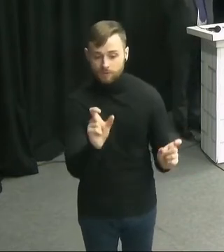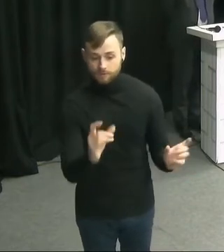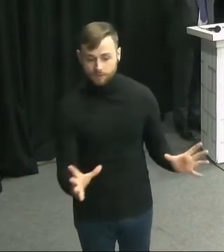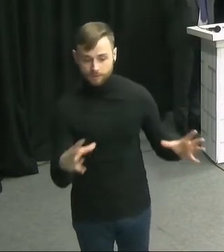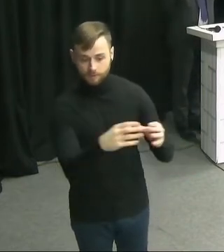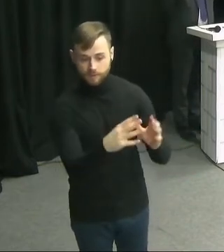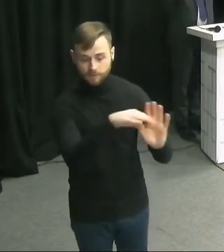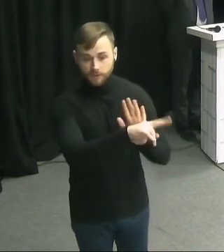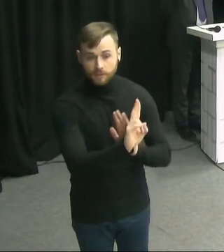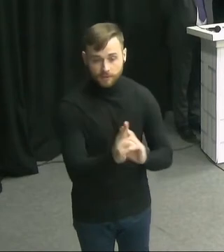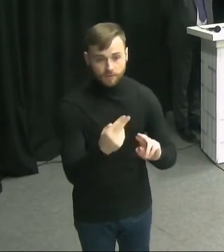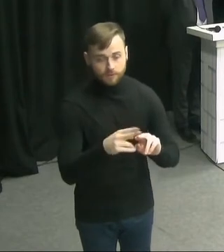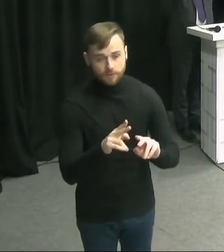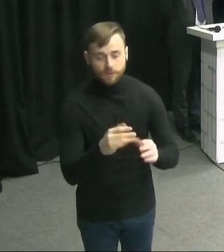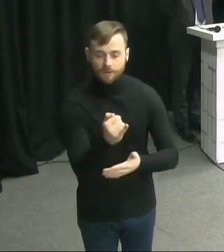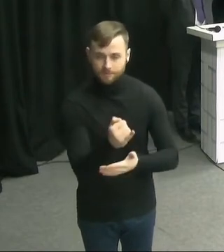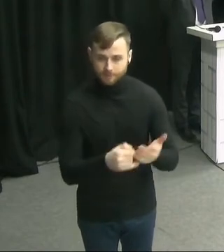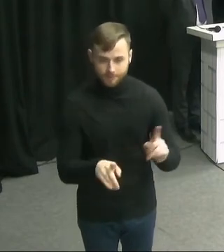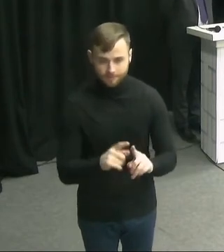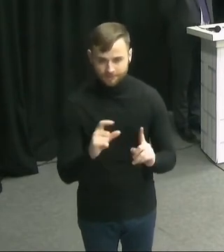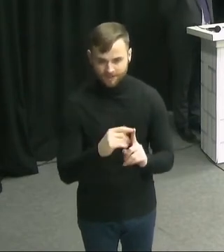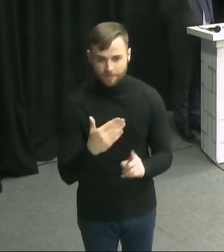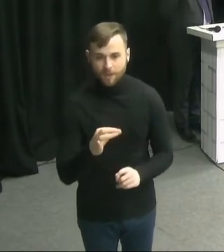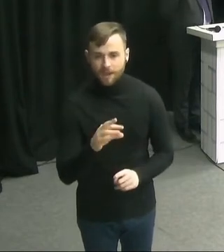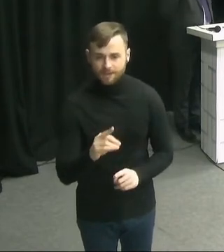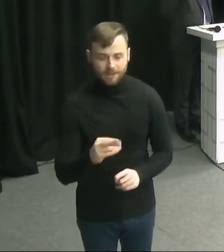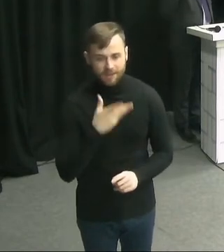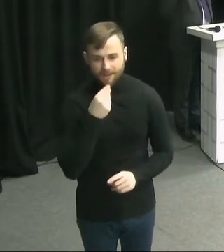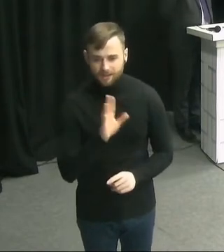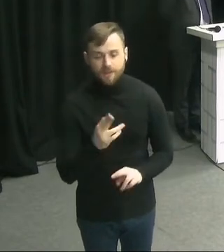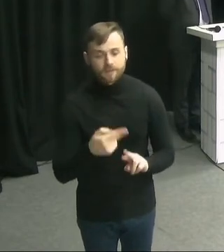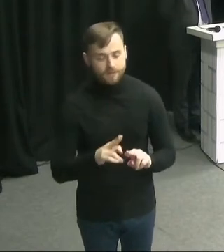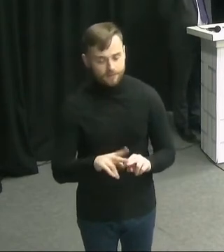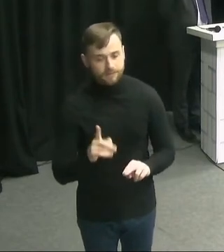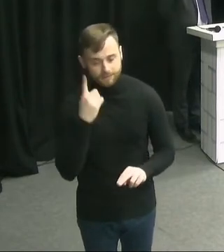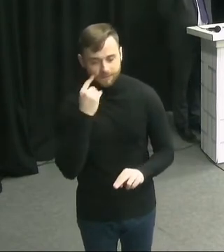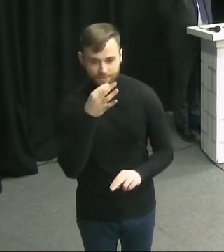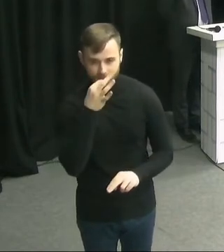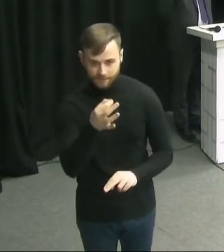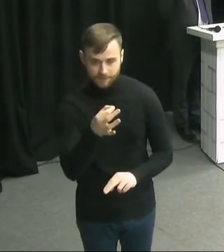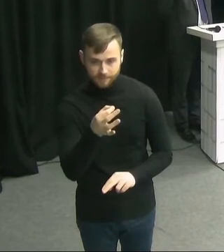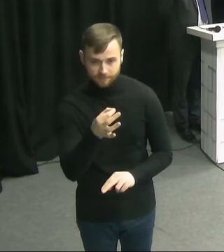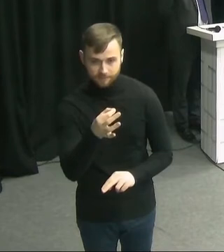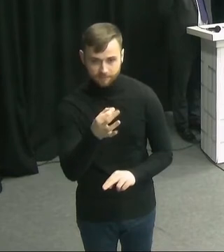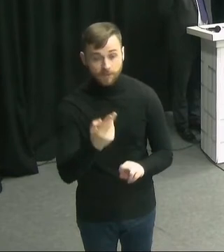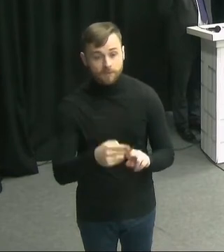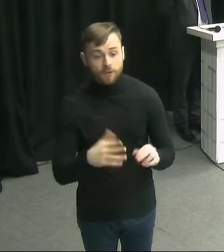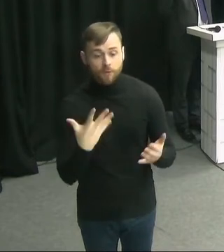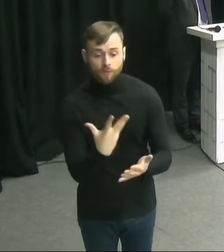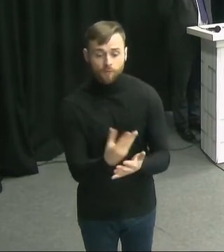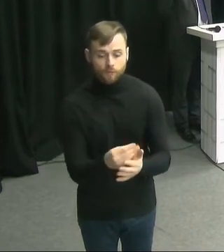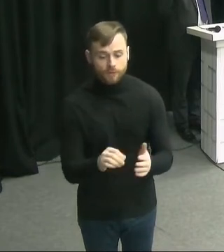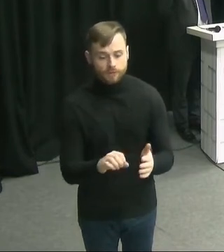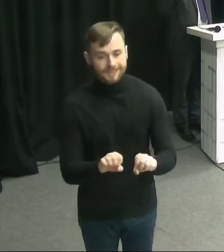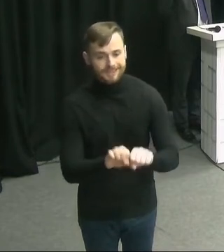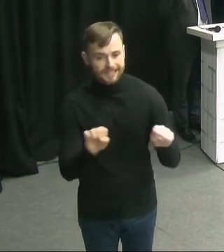And we could use them for our strategic goals. For example, take finance and budget. We see that a